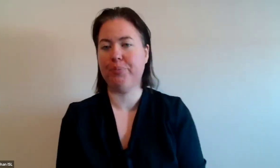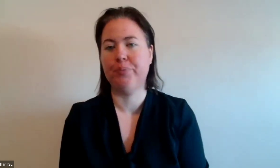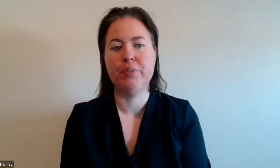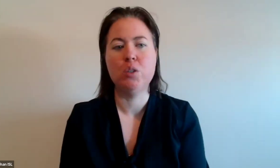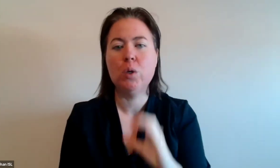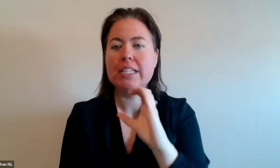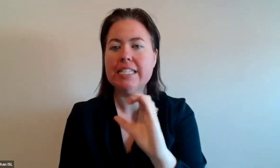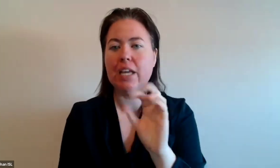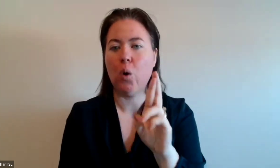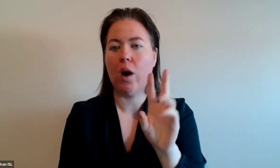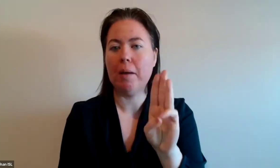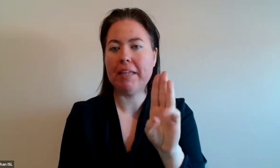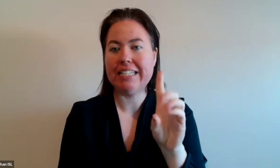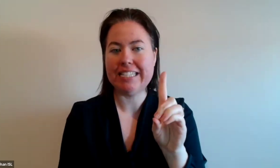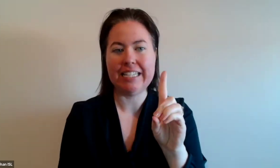is